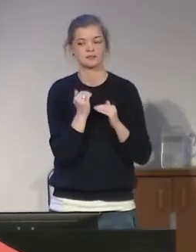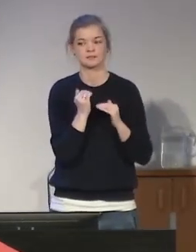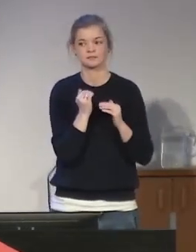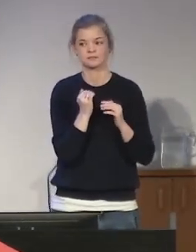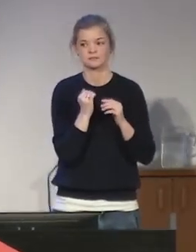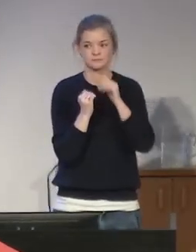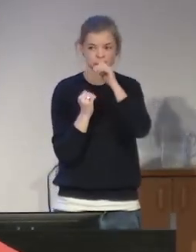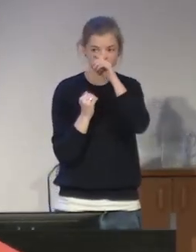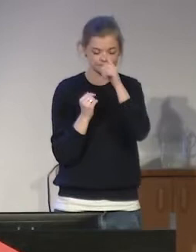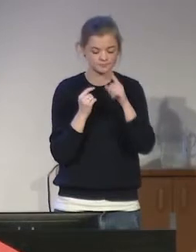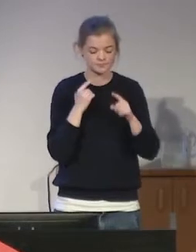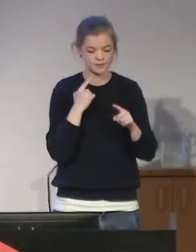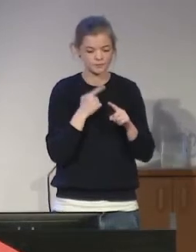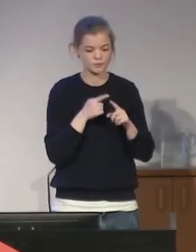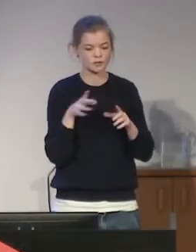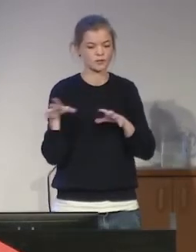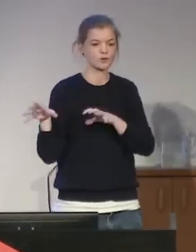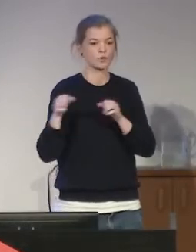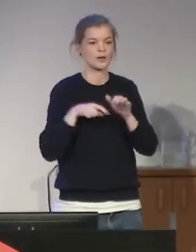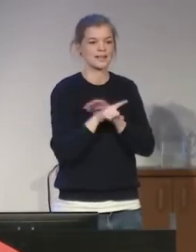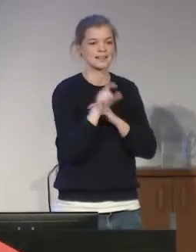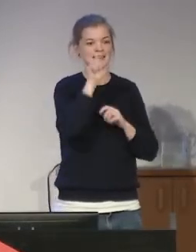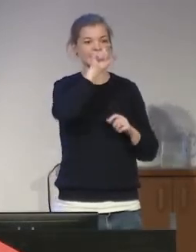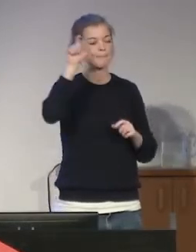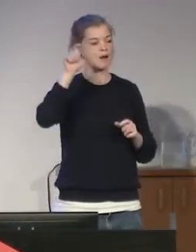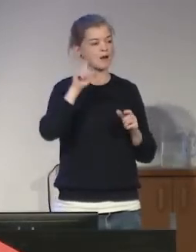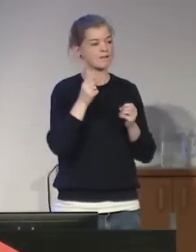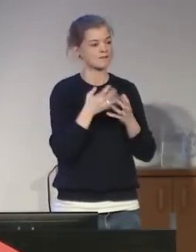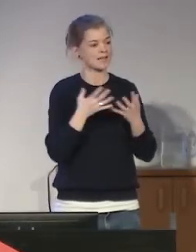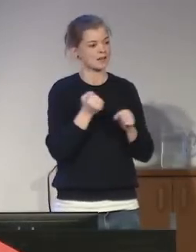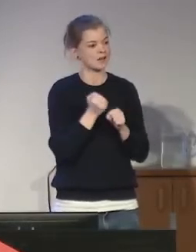when I started to communicate with him in the room, so